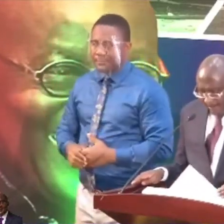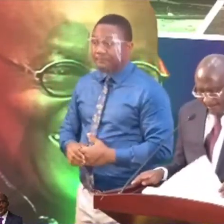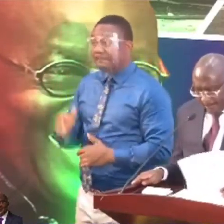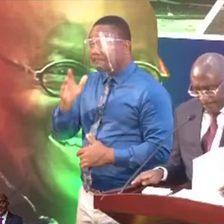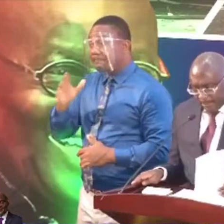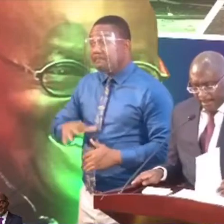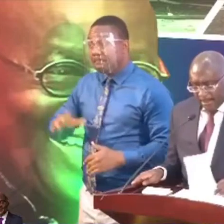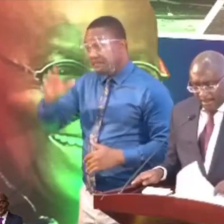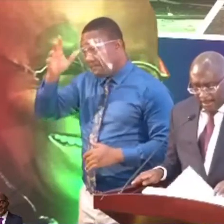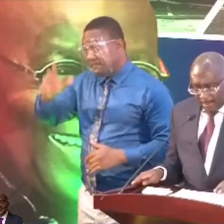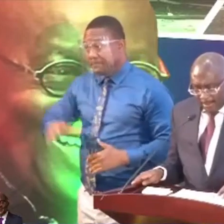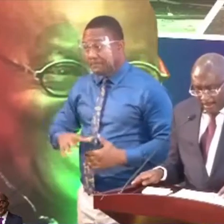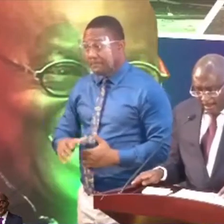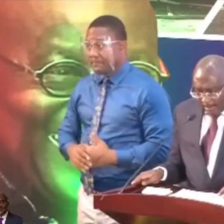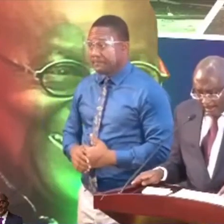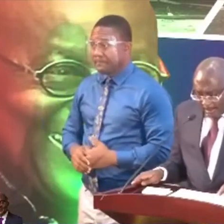gentlemen,